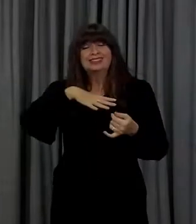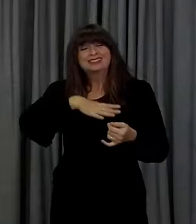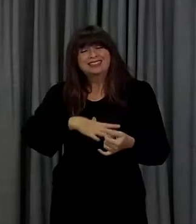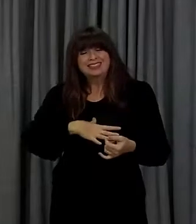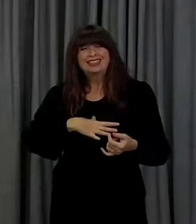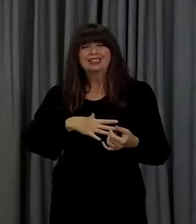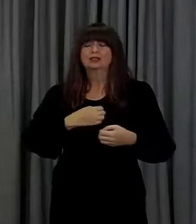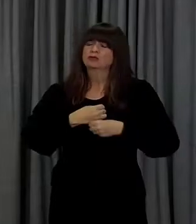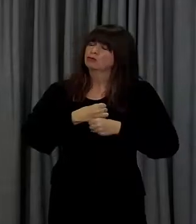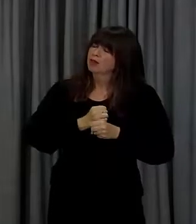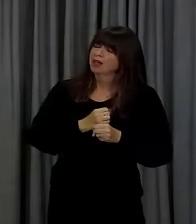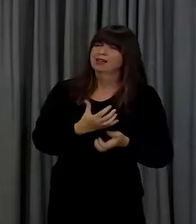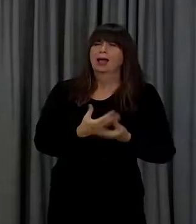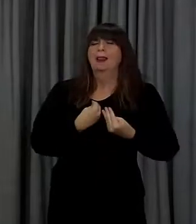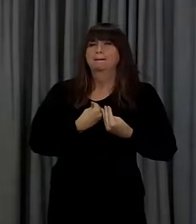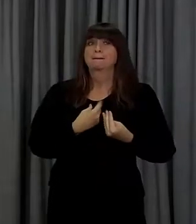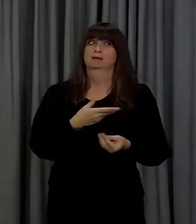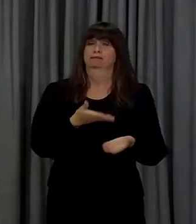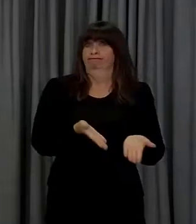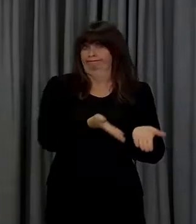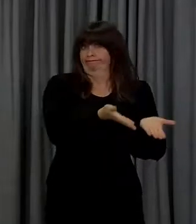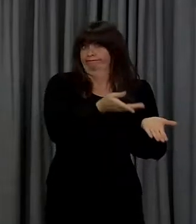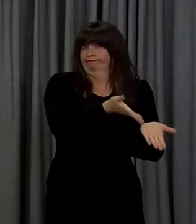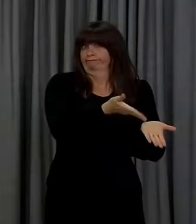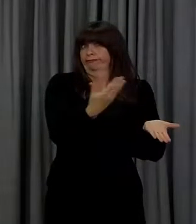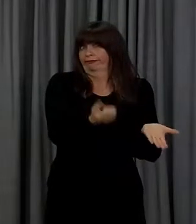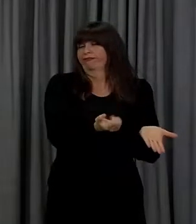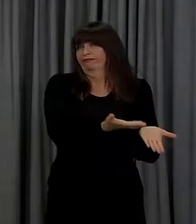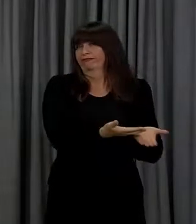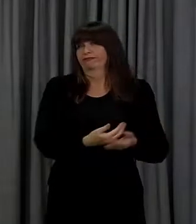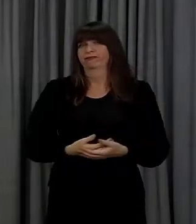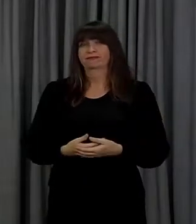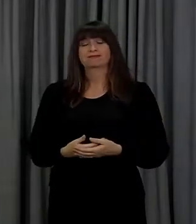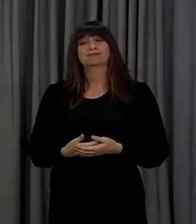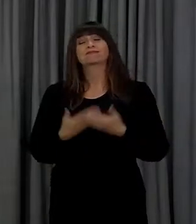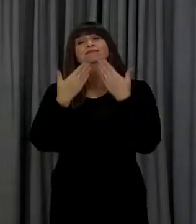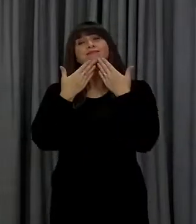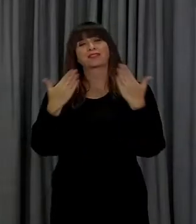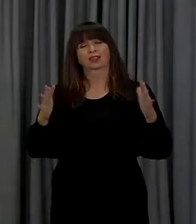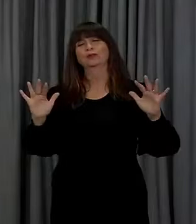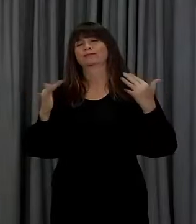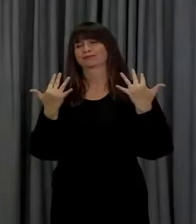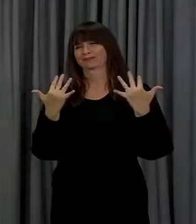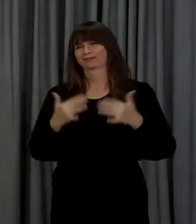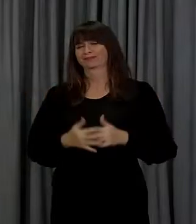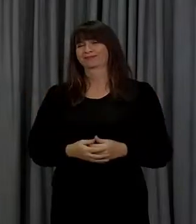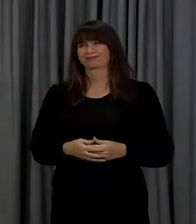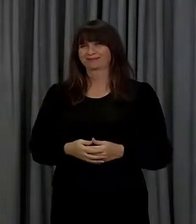that support to take advantage of those opportunities. Diolch yn fawr i chi gyd.